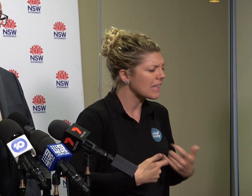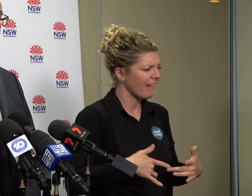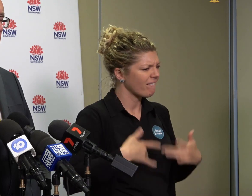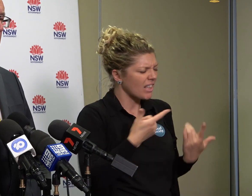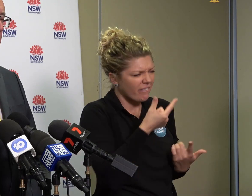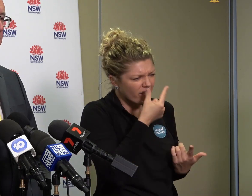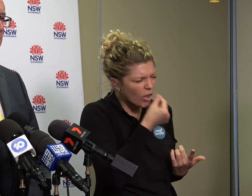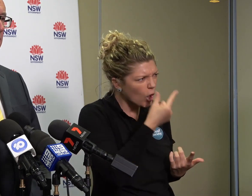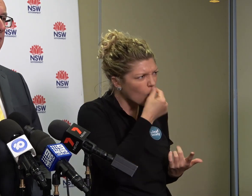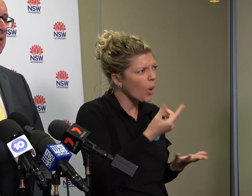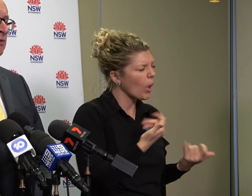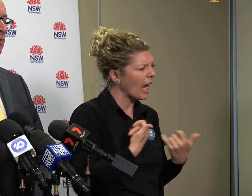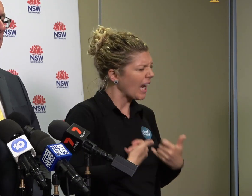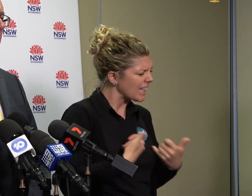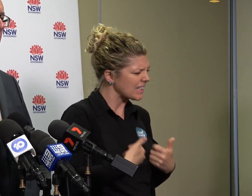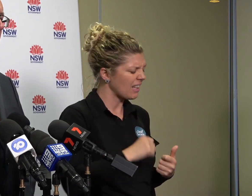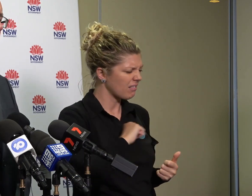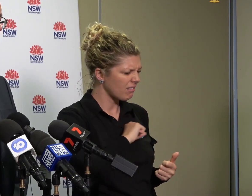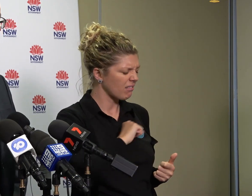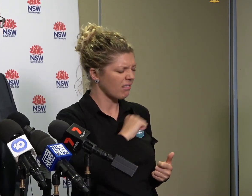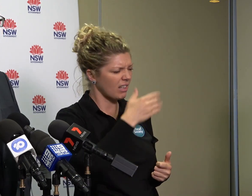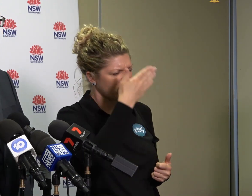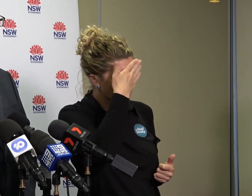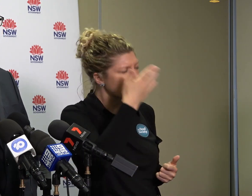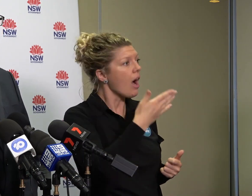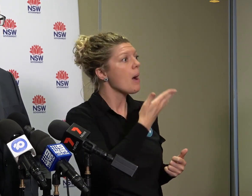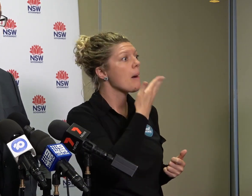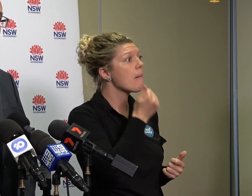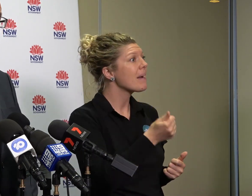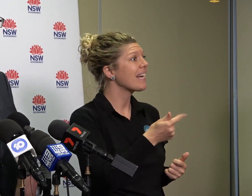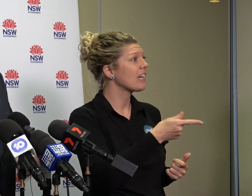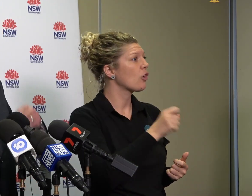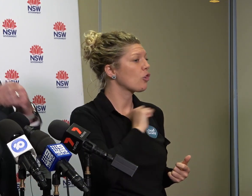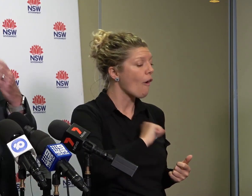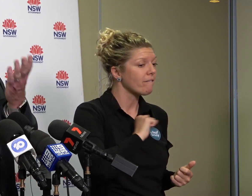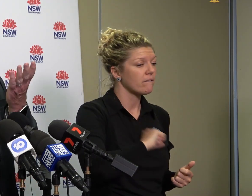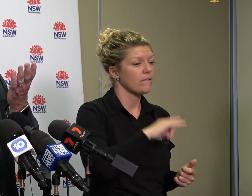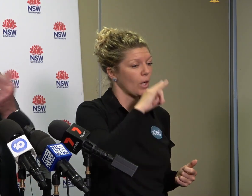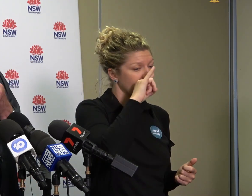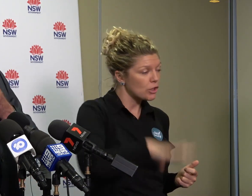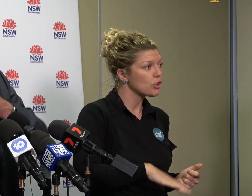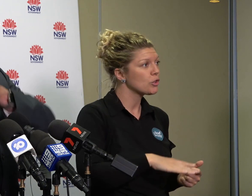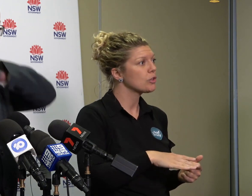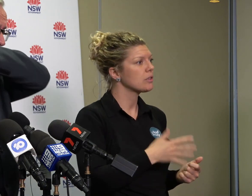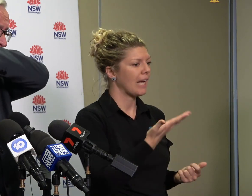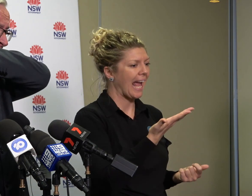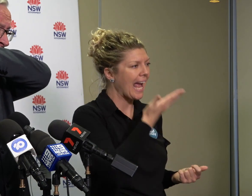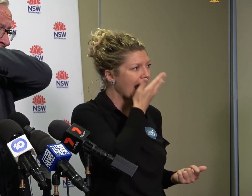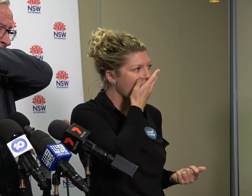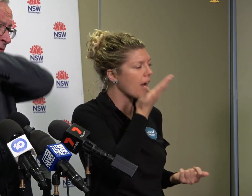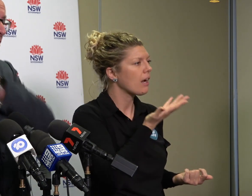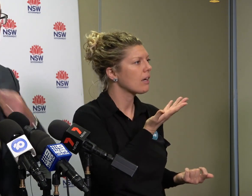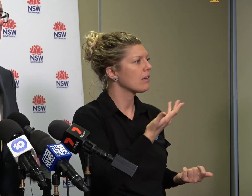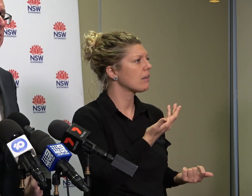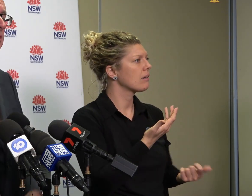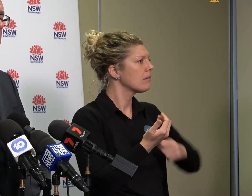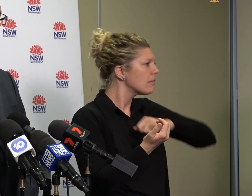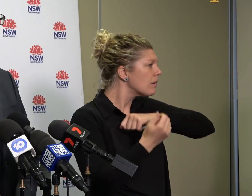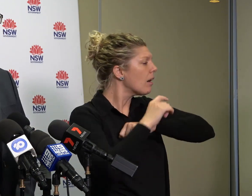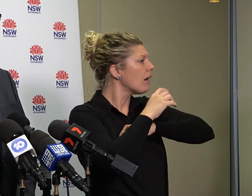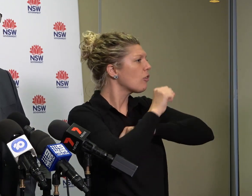symptoms, do what we've been talking about the last few days. You're coughing and sneezing, preferably don't use your hand, cough into your